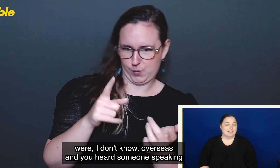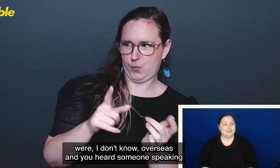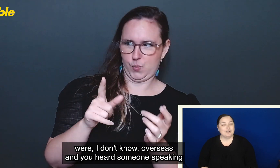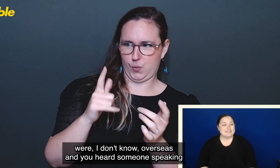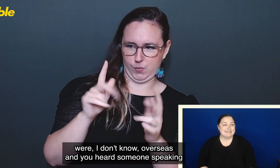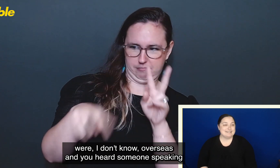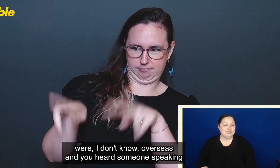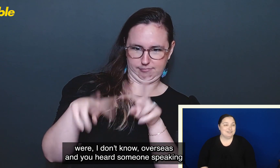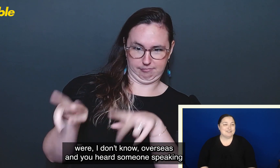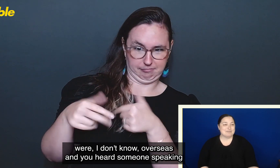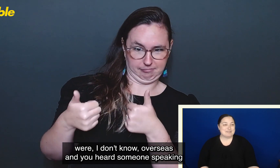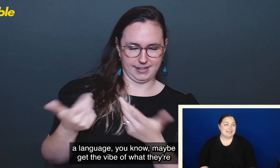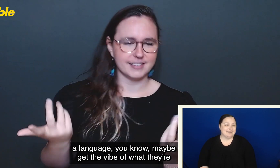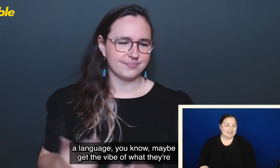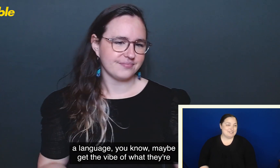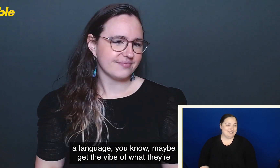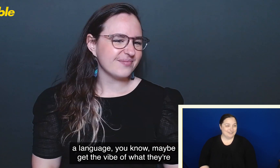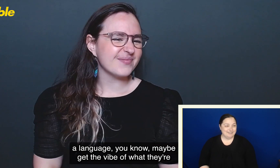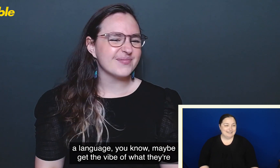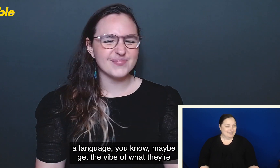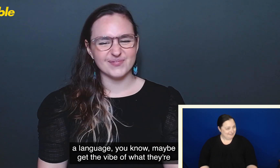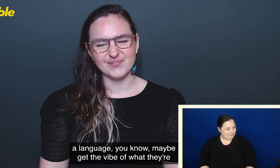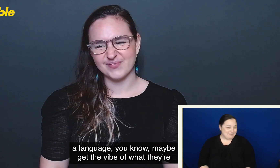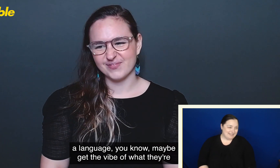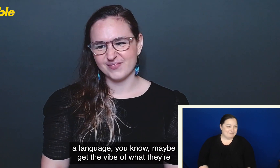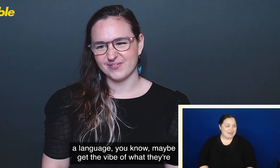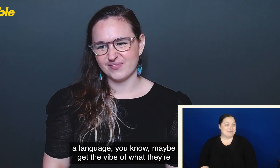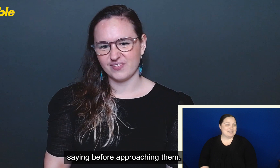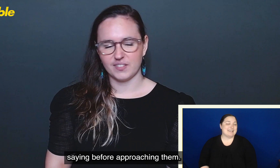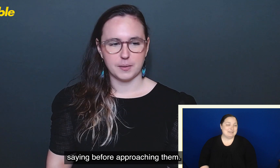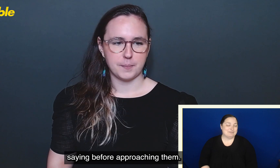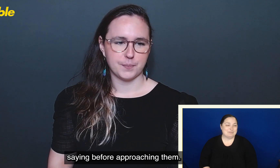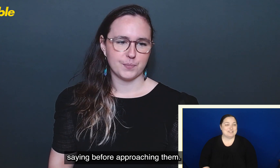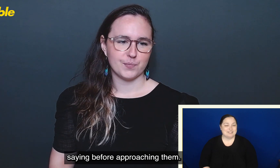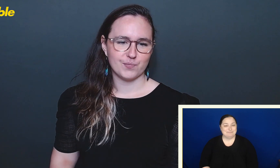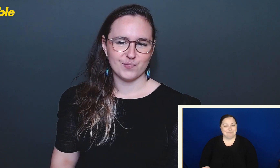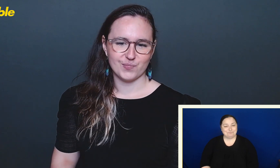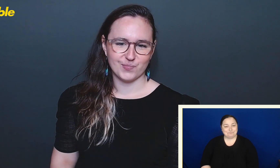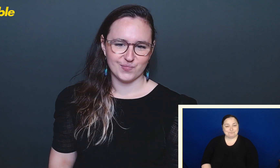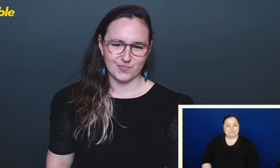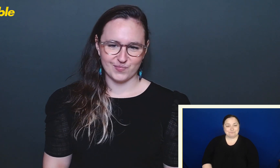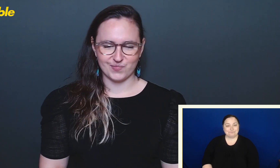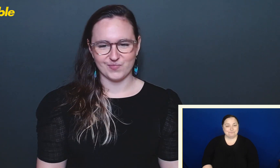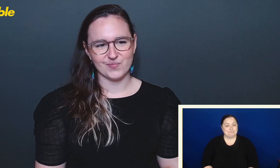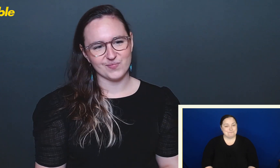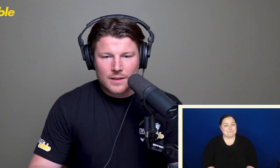I don't know, overseas and you heard someone speaking a language you know. Maybe get the vibe of what they're saying before approaching them.